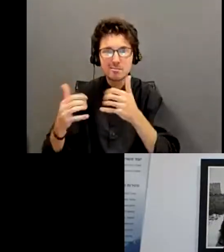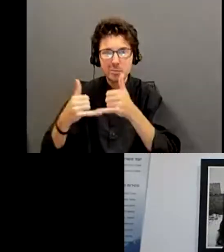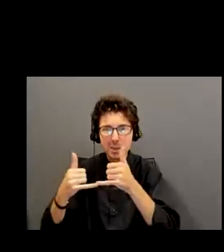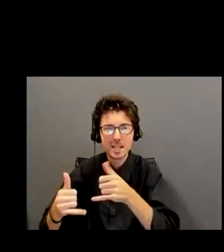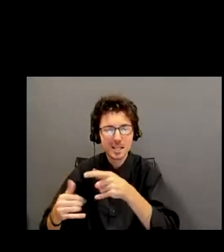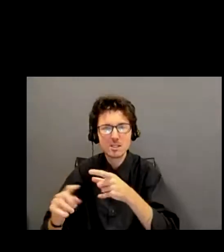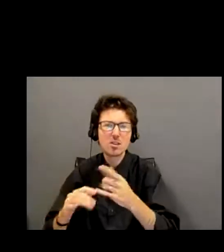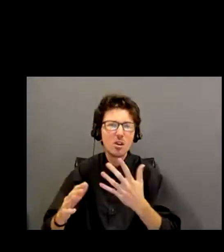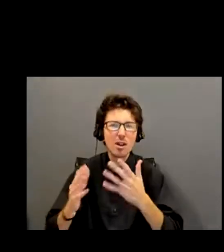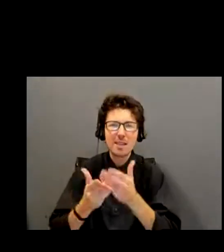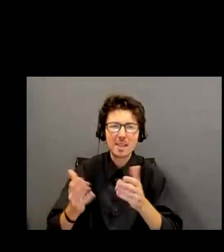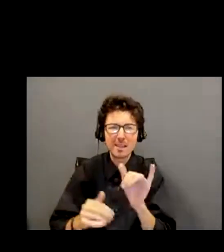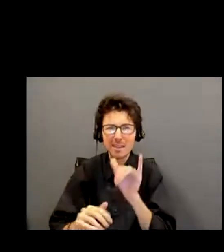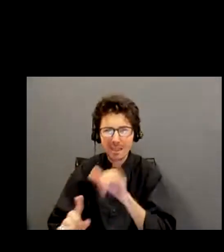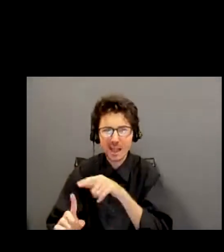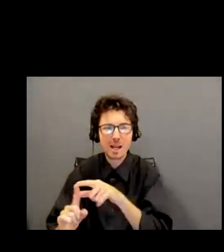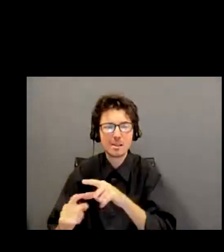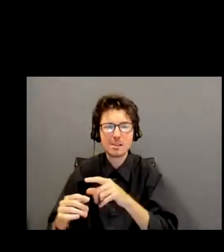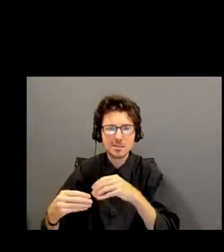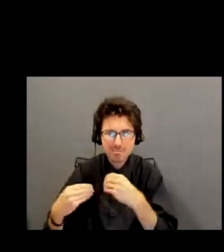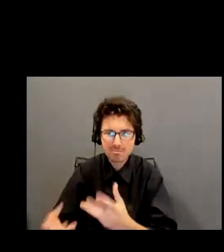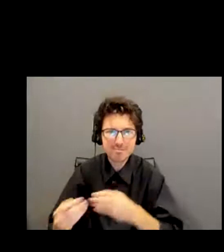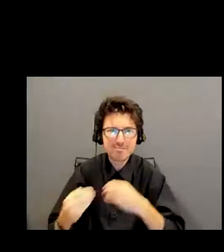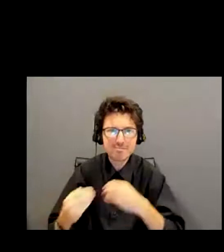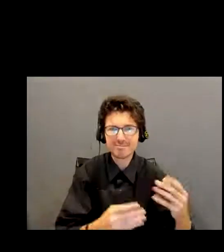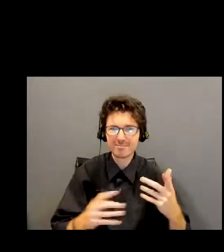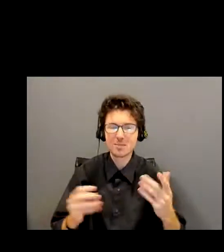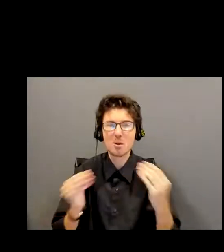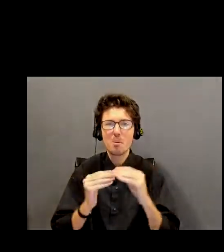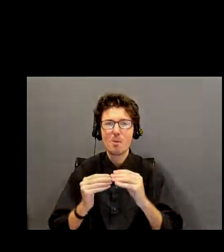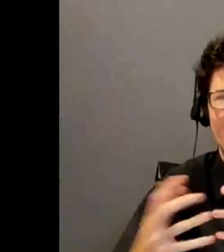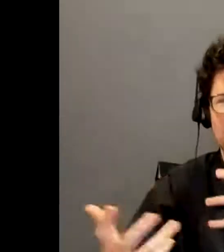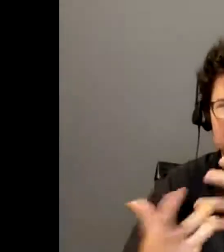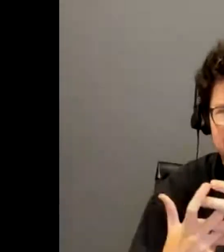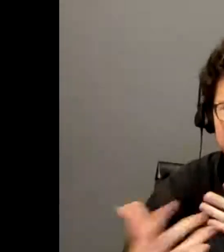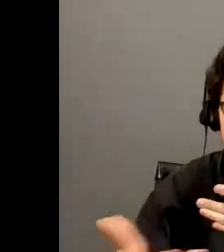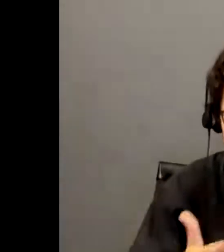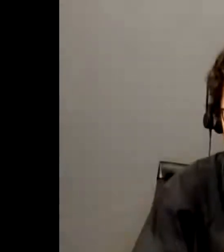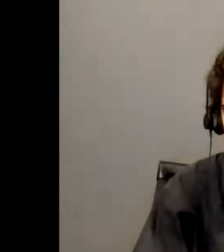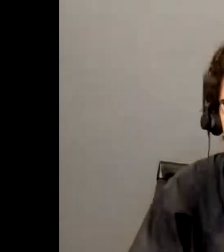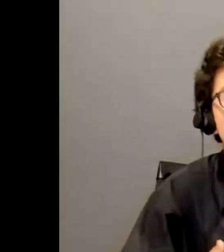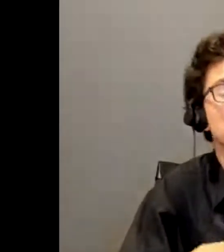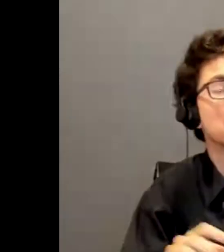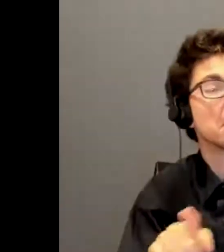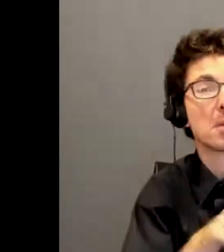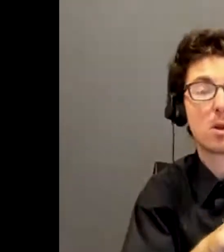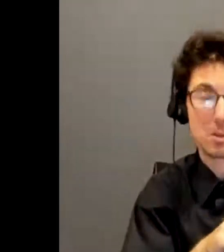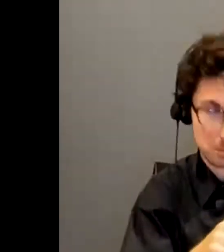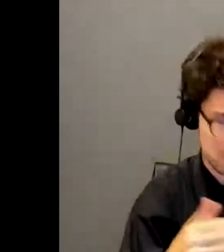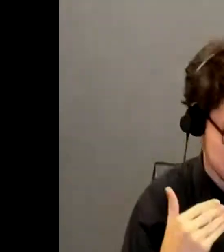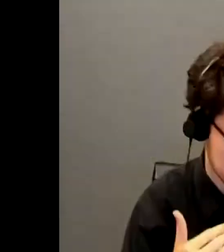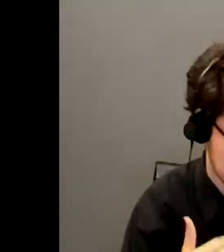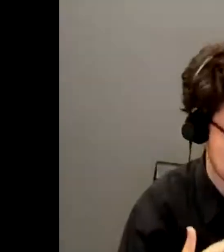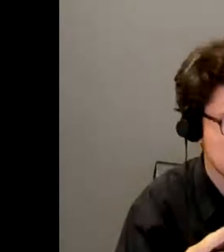or Josh, I would like that you will answer to that question. What would you wish for children in the future?